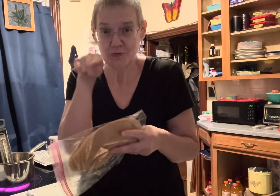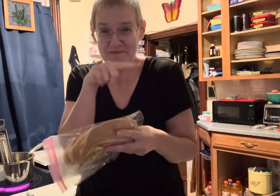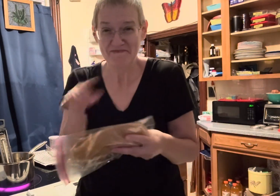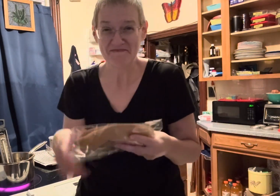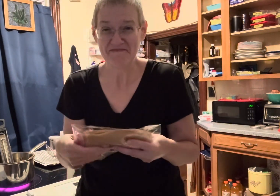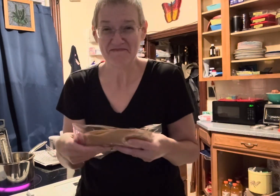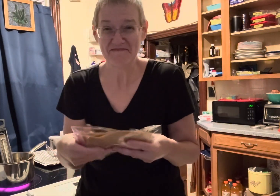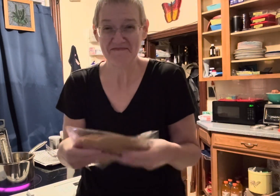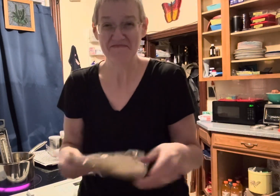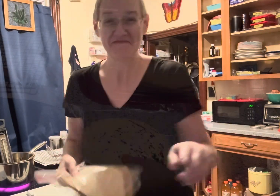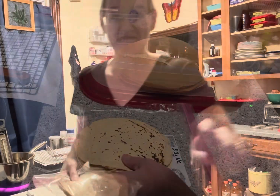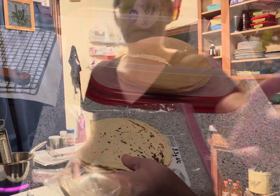triangles.